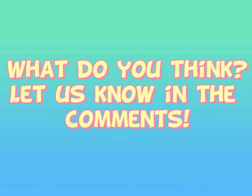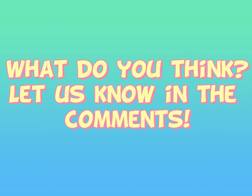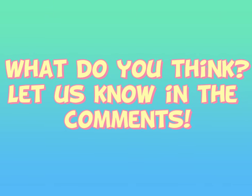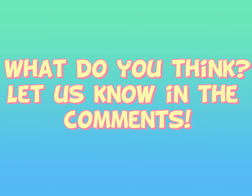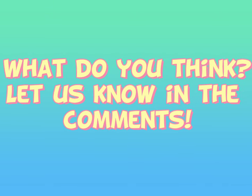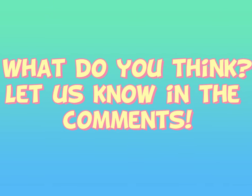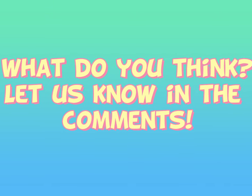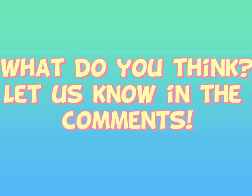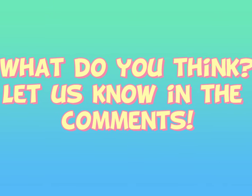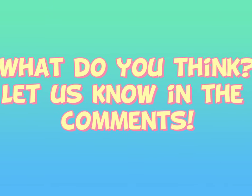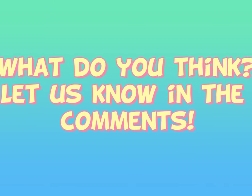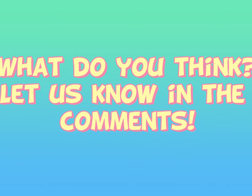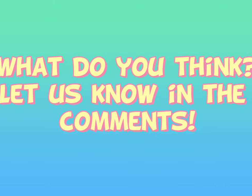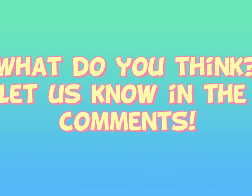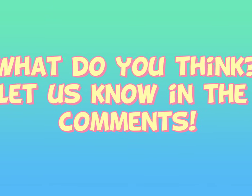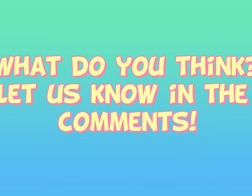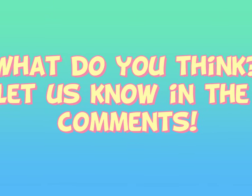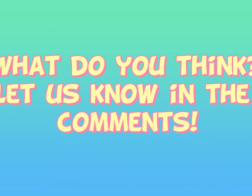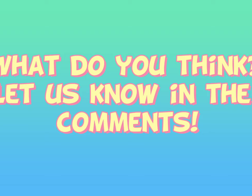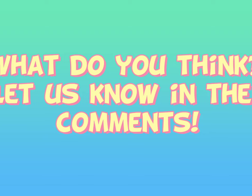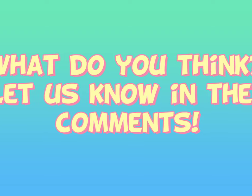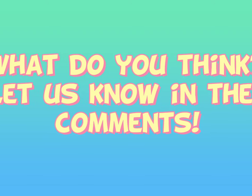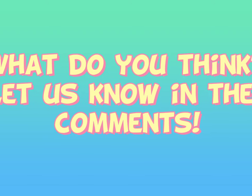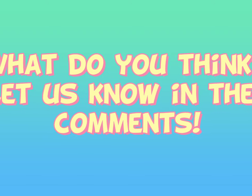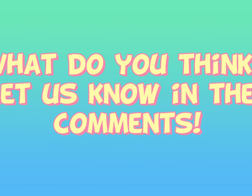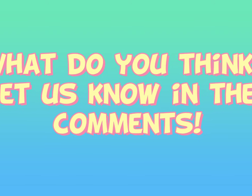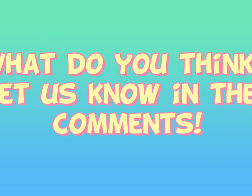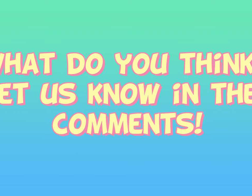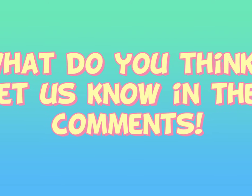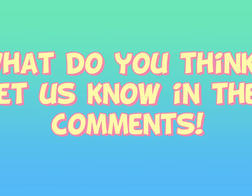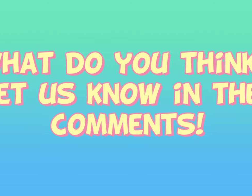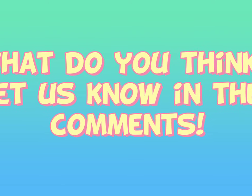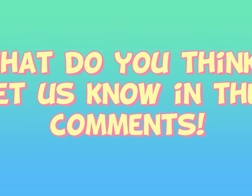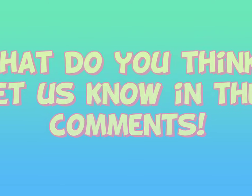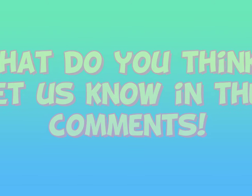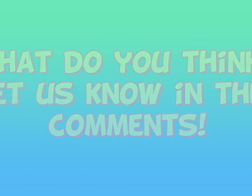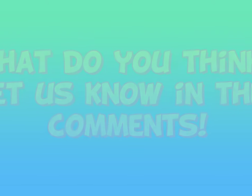Is Ms.Rachel making a positive impact towards your child's learning journey?